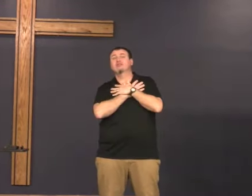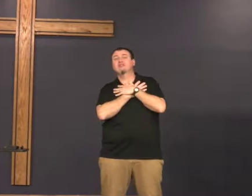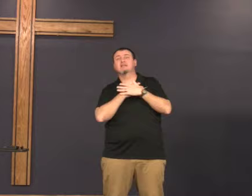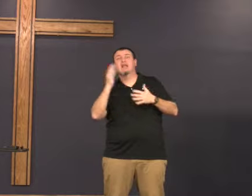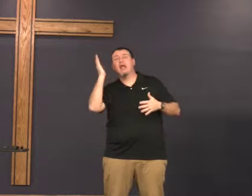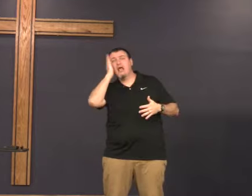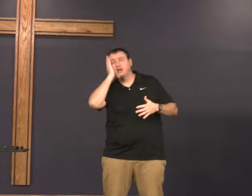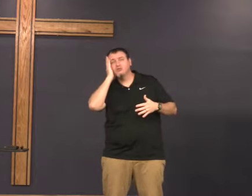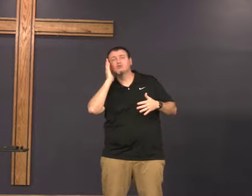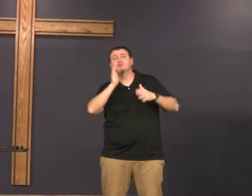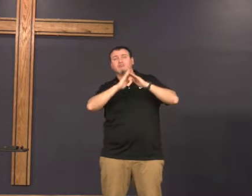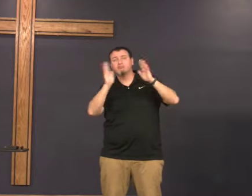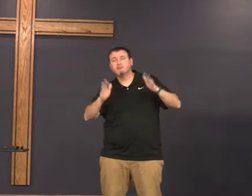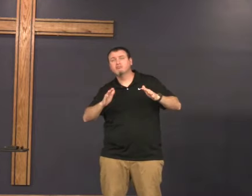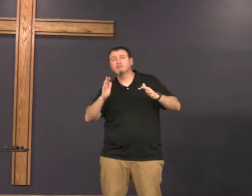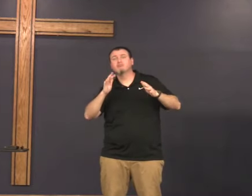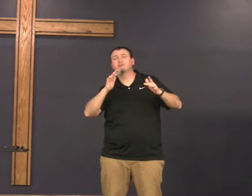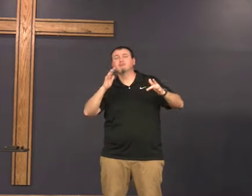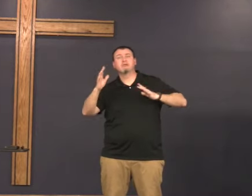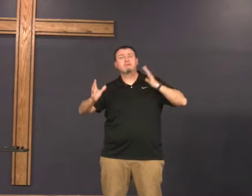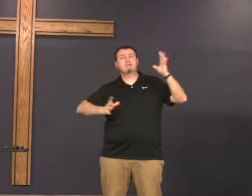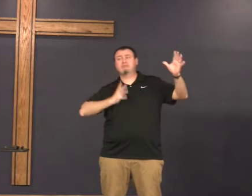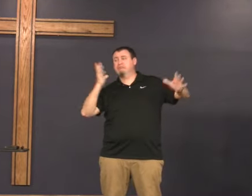Nebuchadnezzar rested.